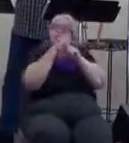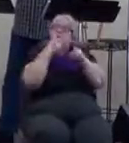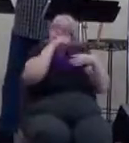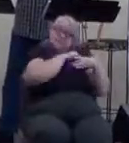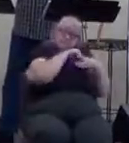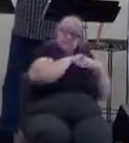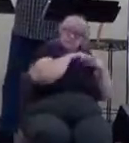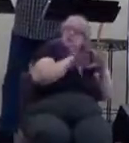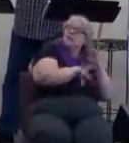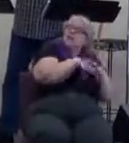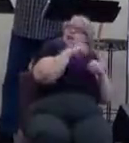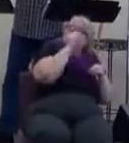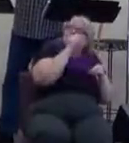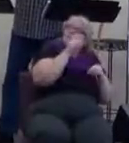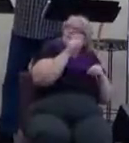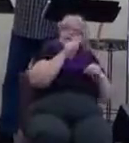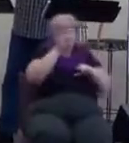bold.